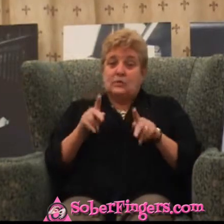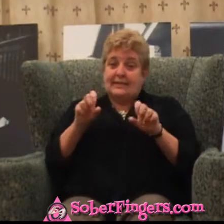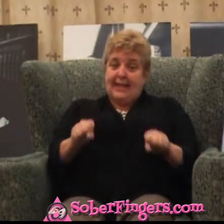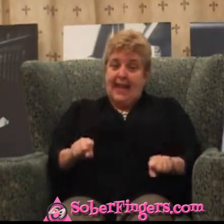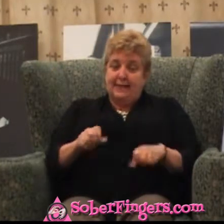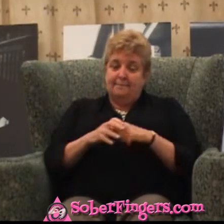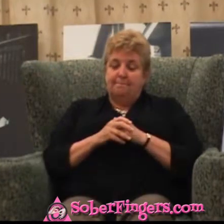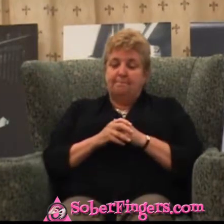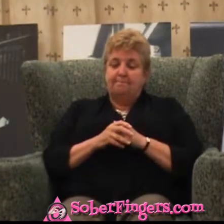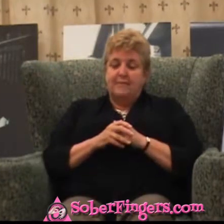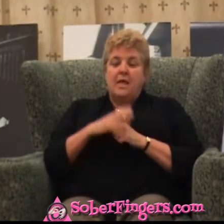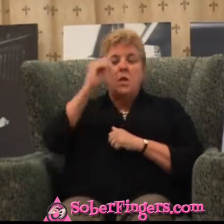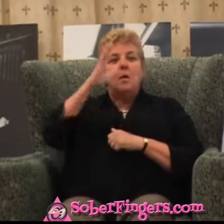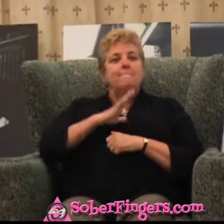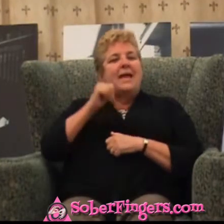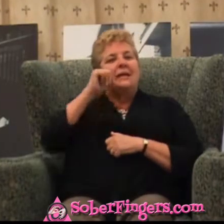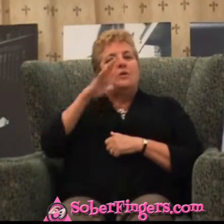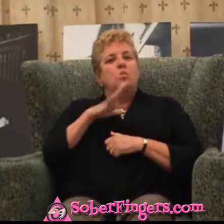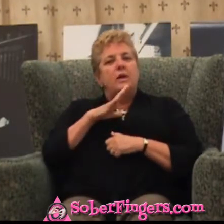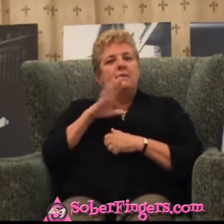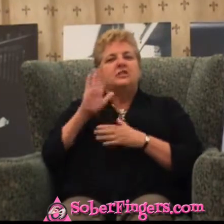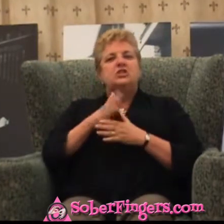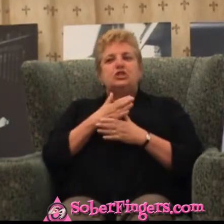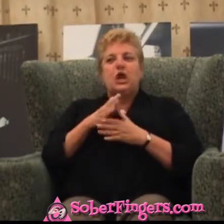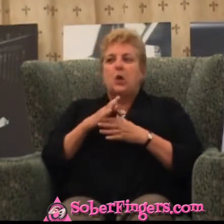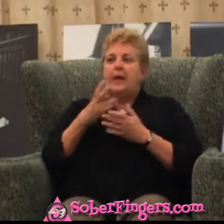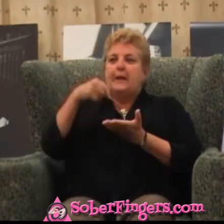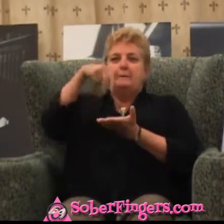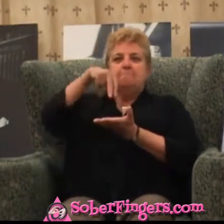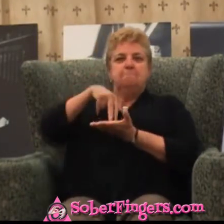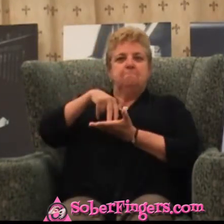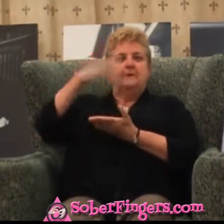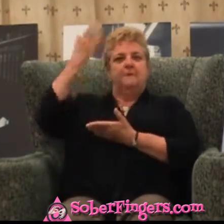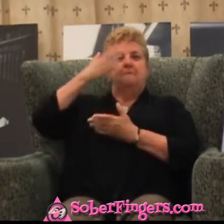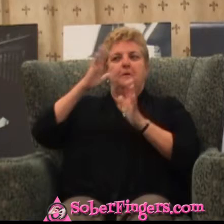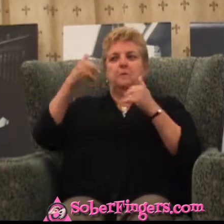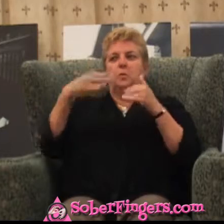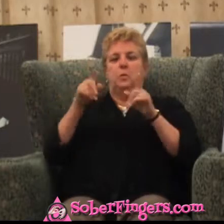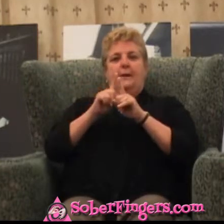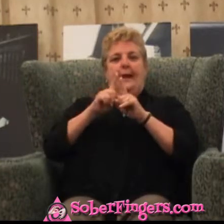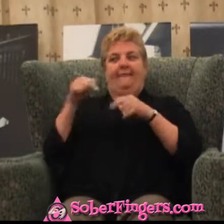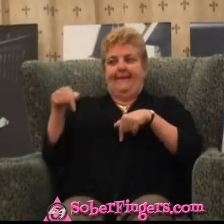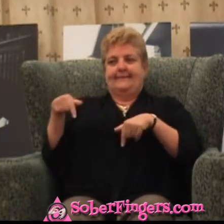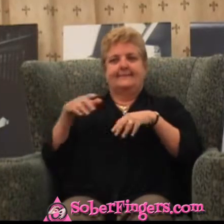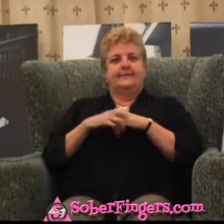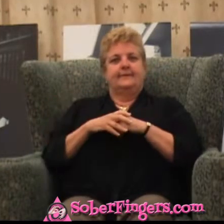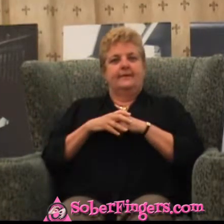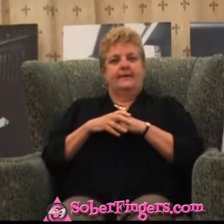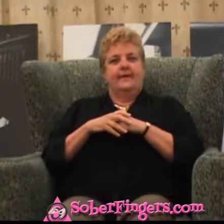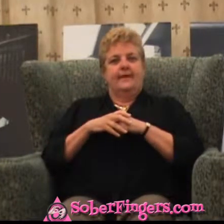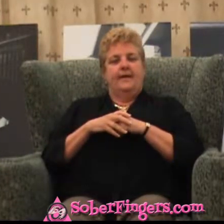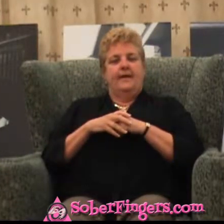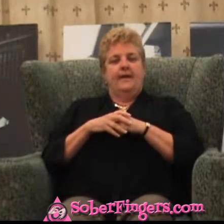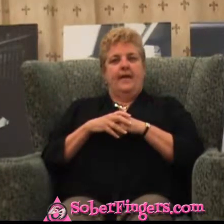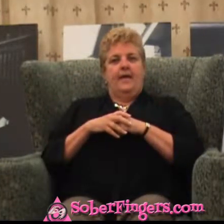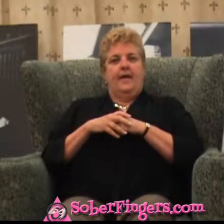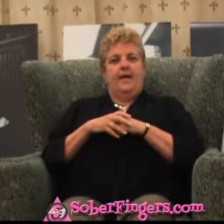There were men and women sharing from podiums just like this one, that I would come, and then I would